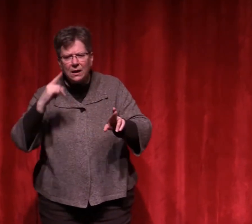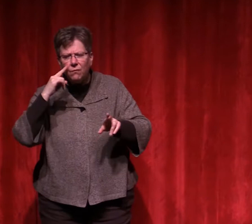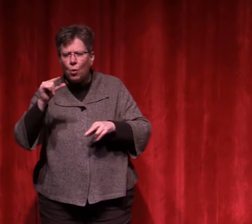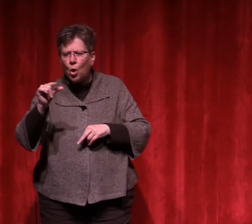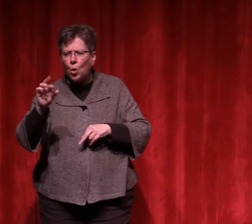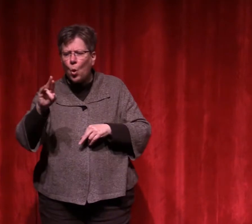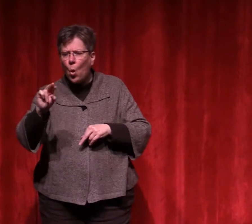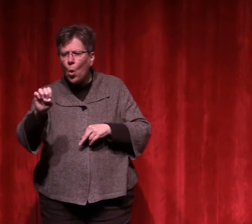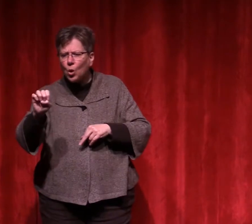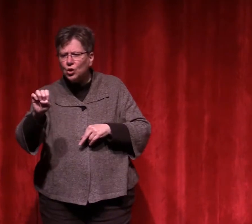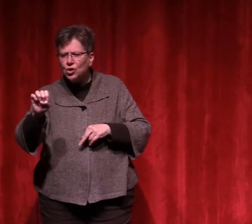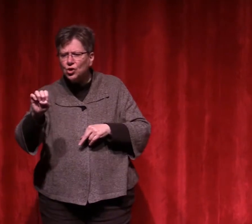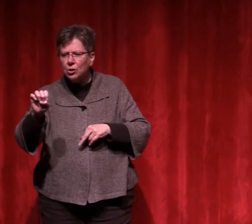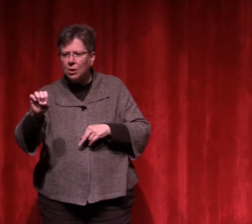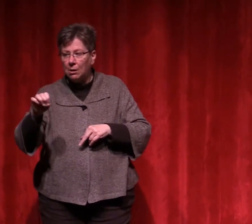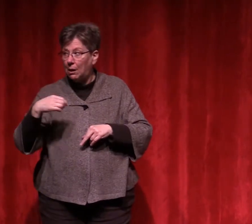like,